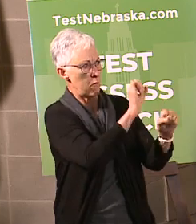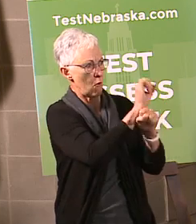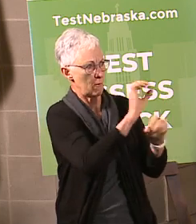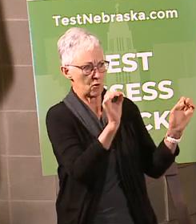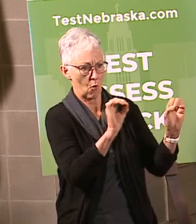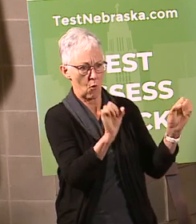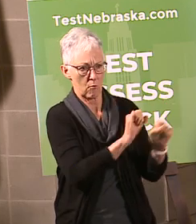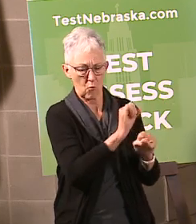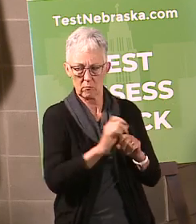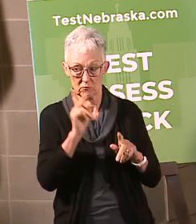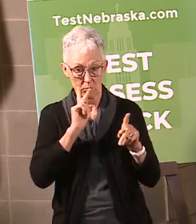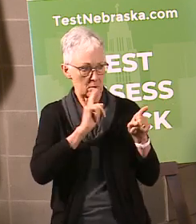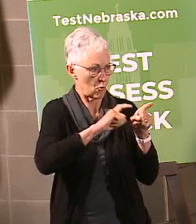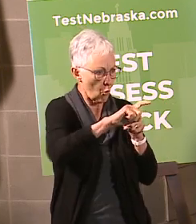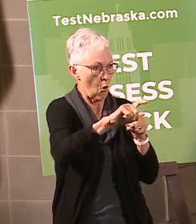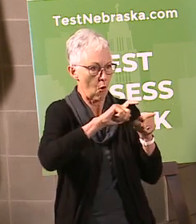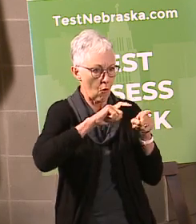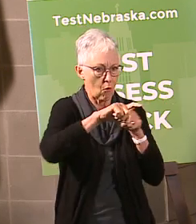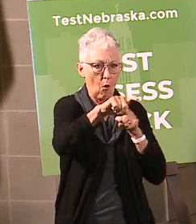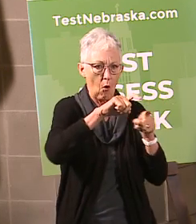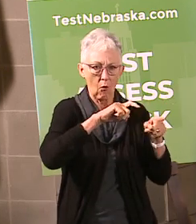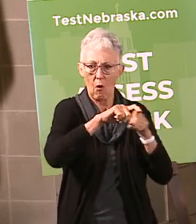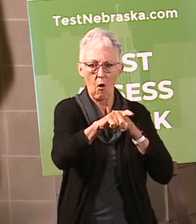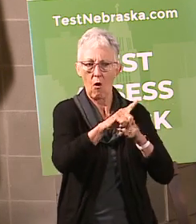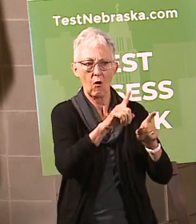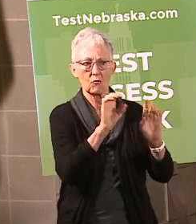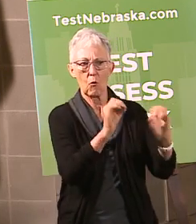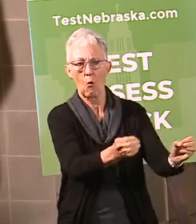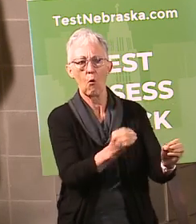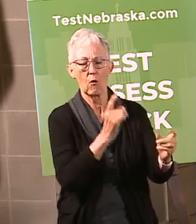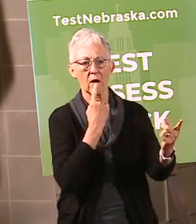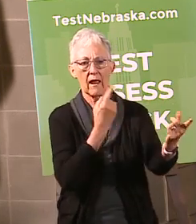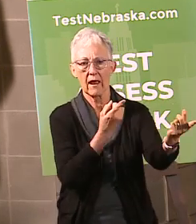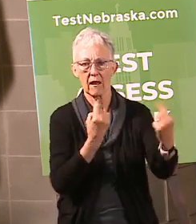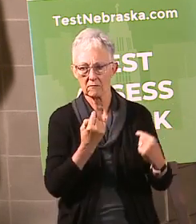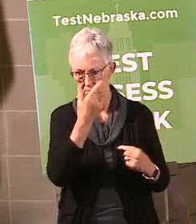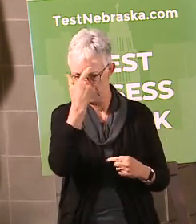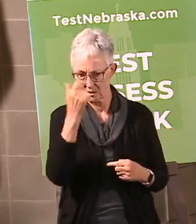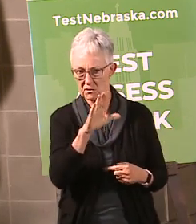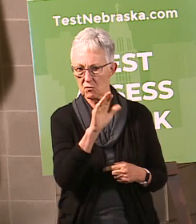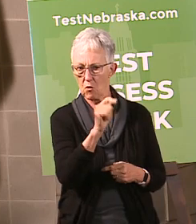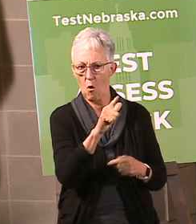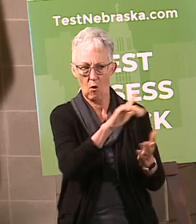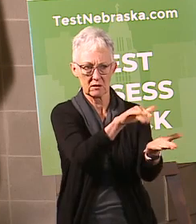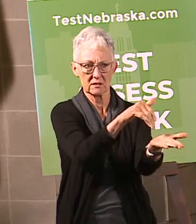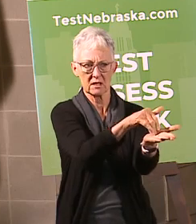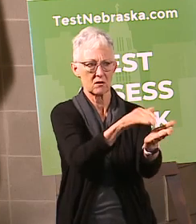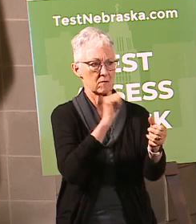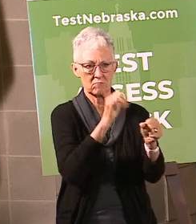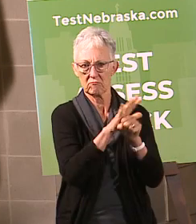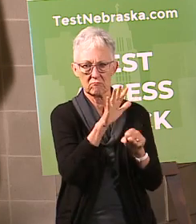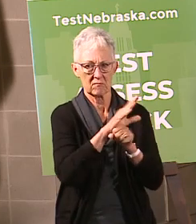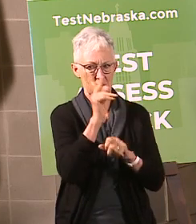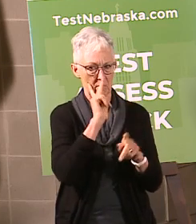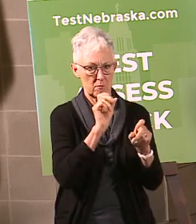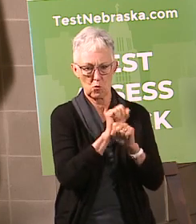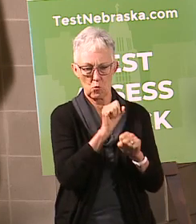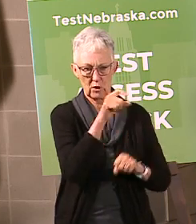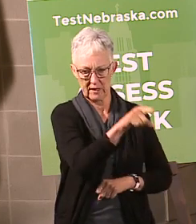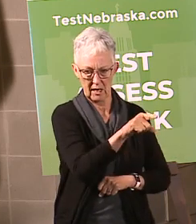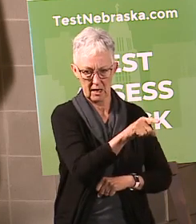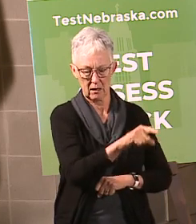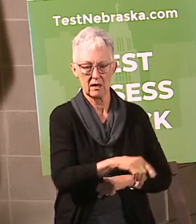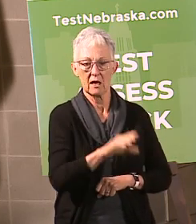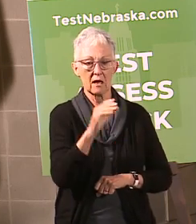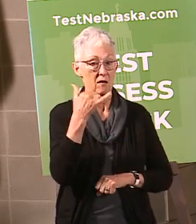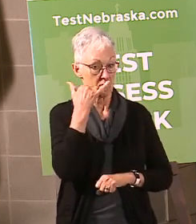center that is going to be handling the phone calls for testnebraska.com to be able to answer people's questions. That phone number is area